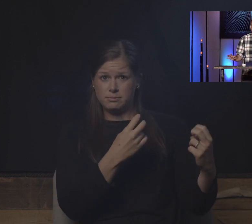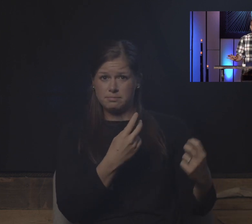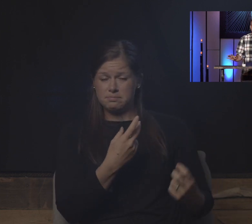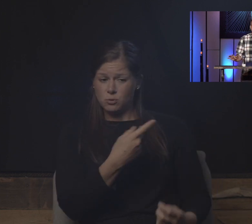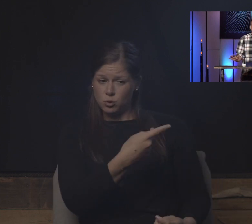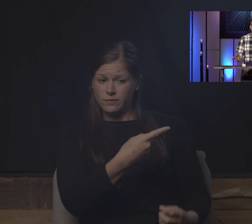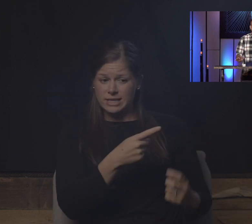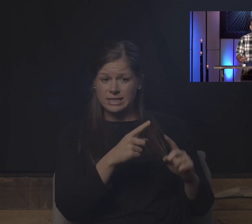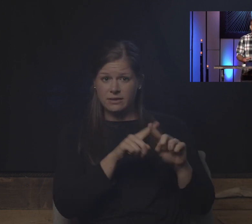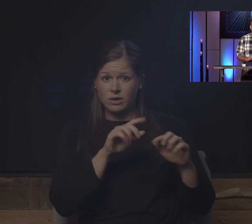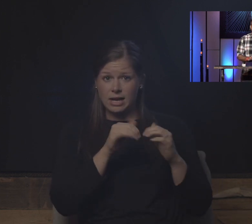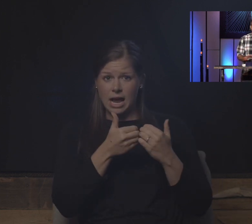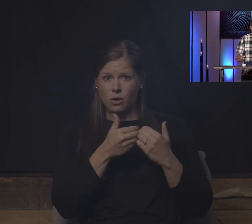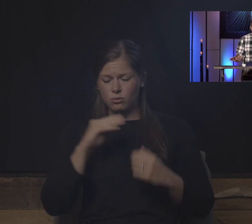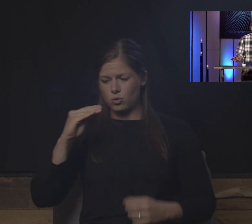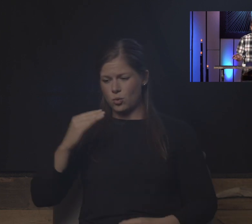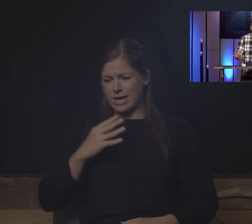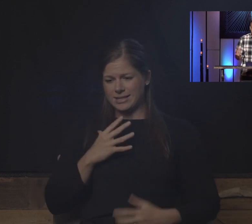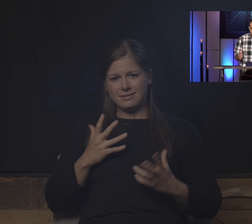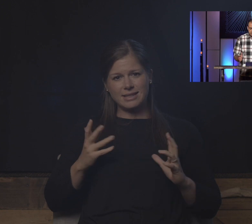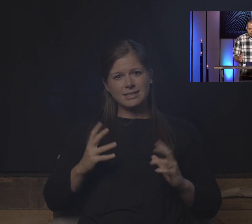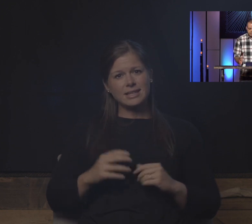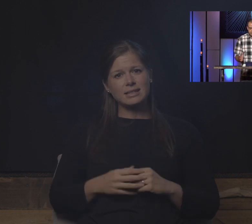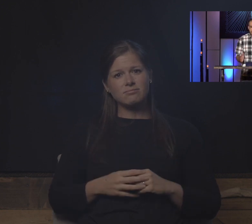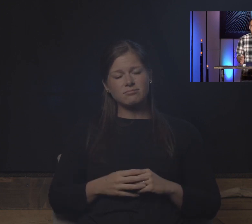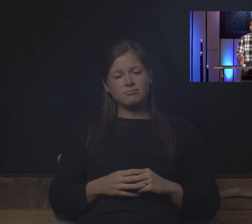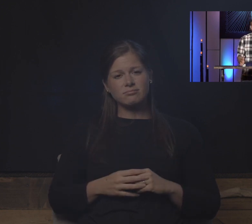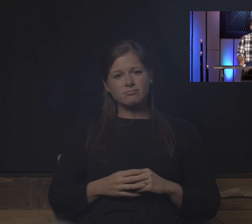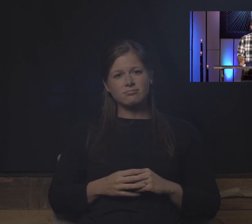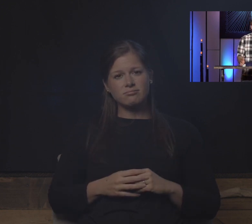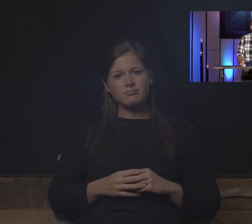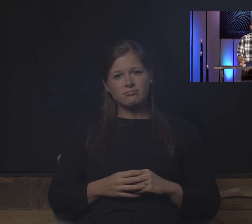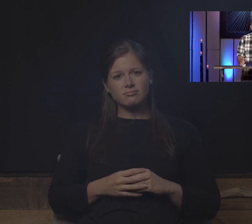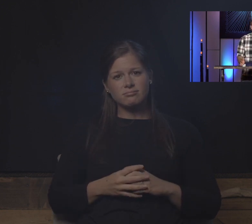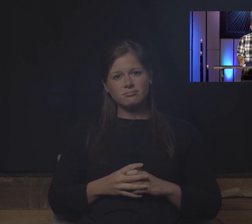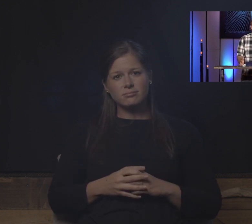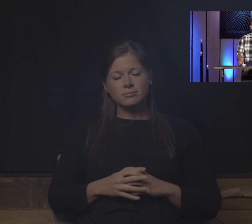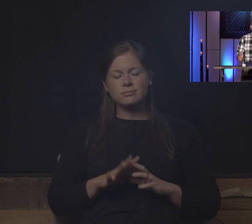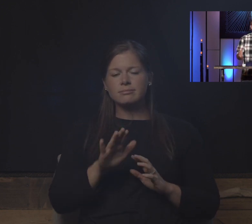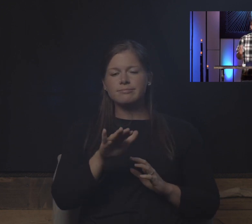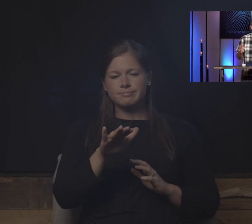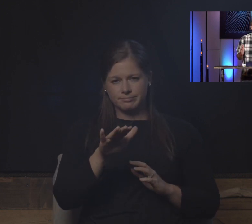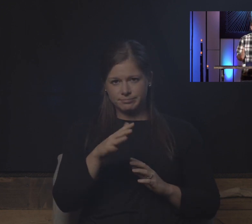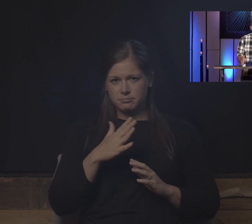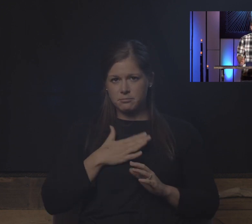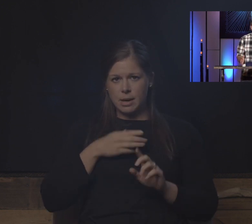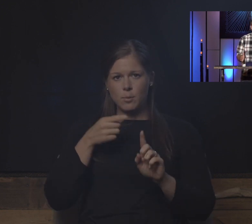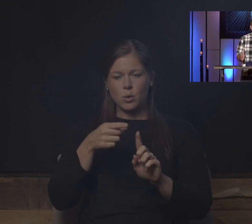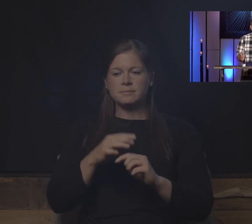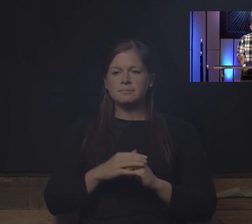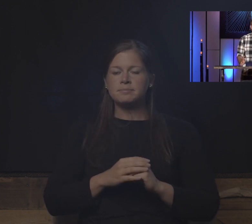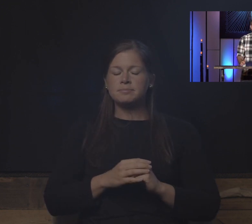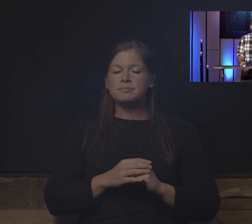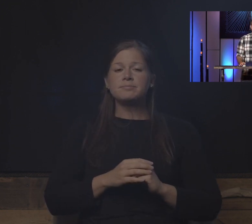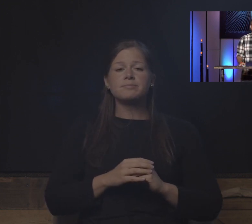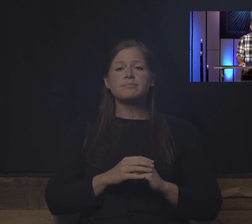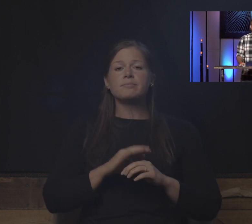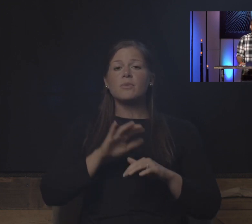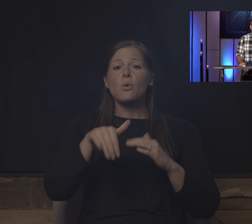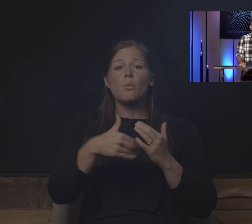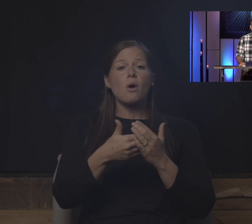Brothers and sisters, every non-Christian we know, even the most wicked of